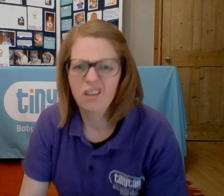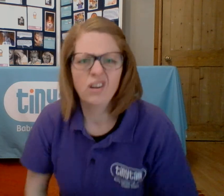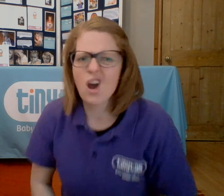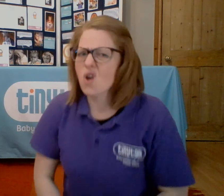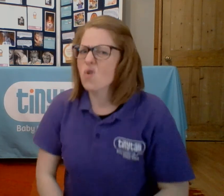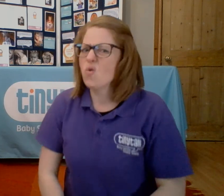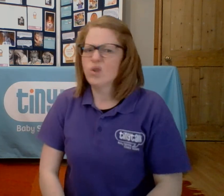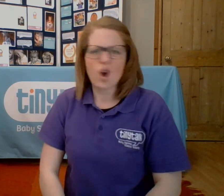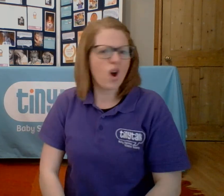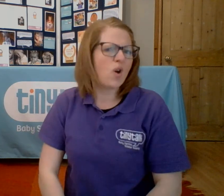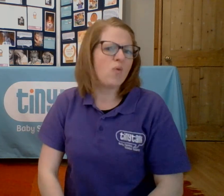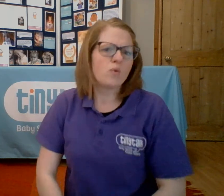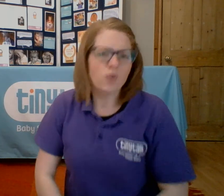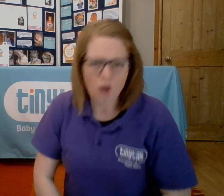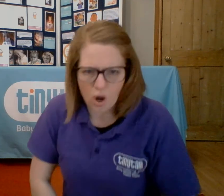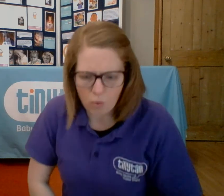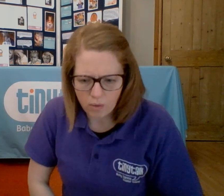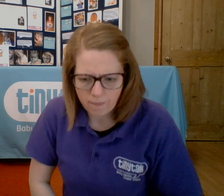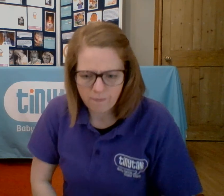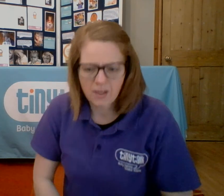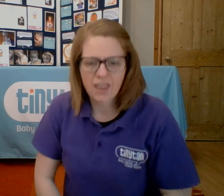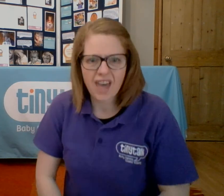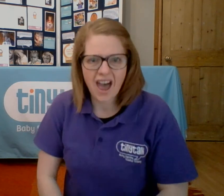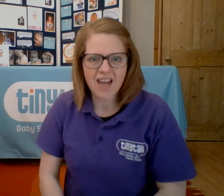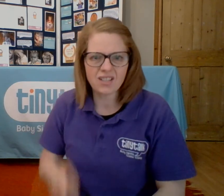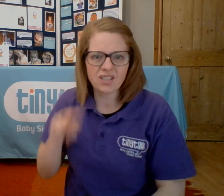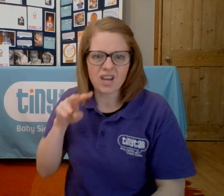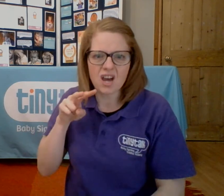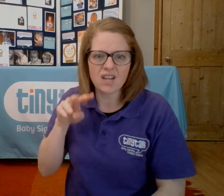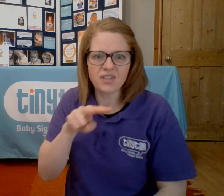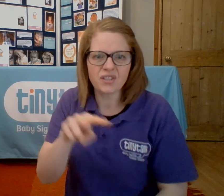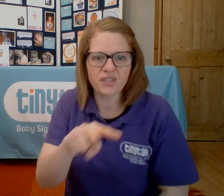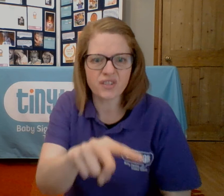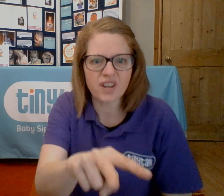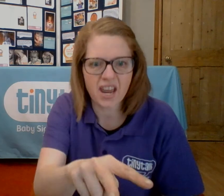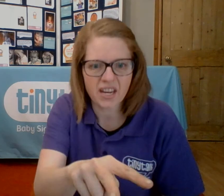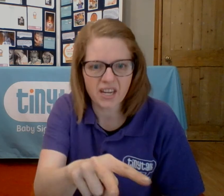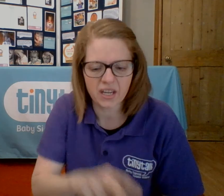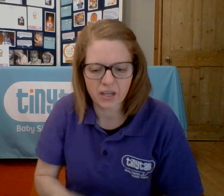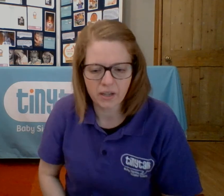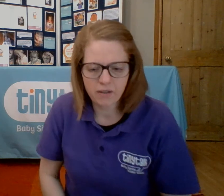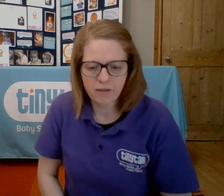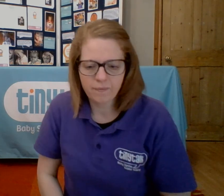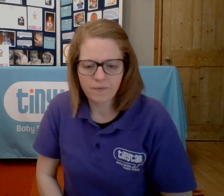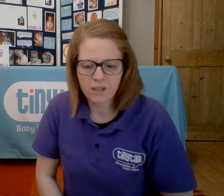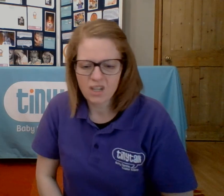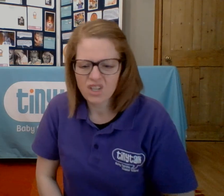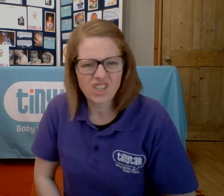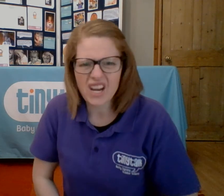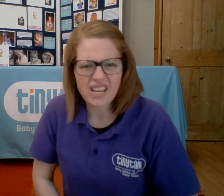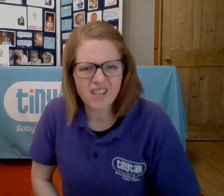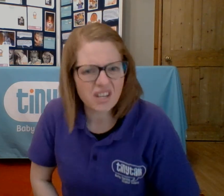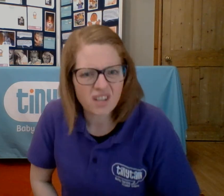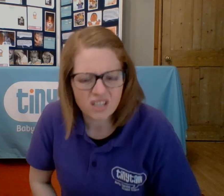No, no, no. That's a snake. She doesn't